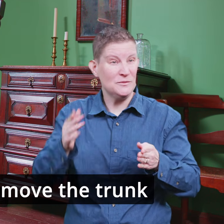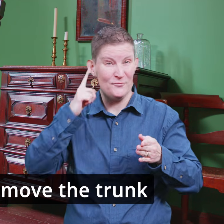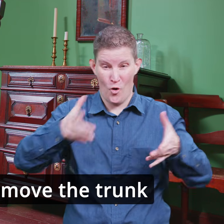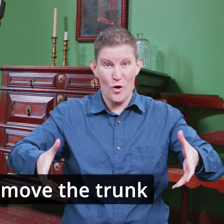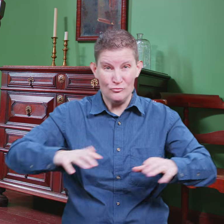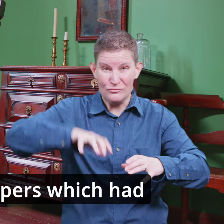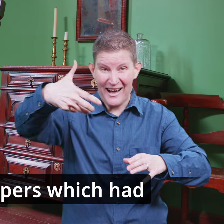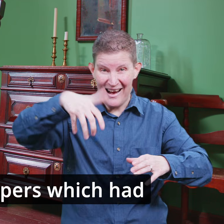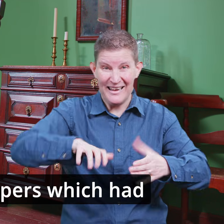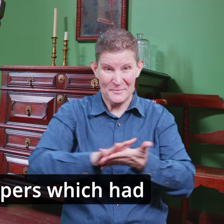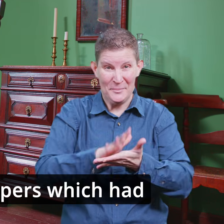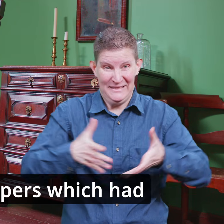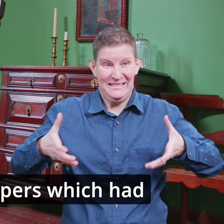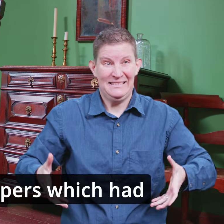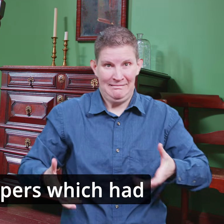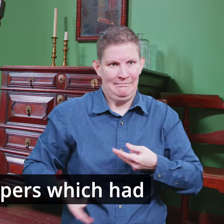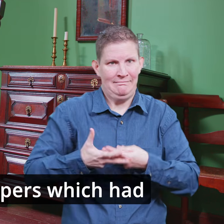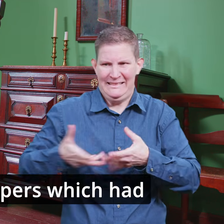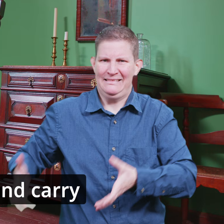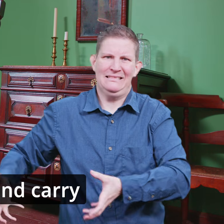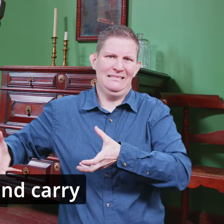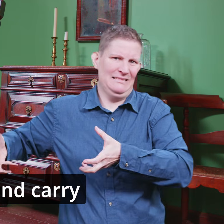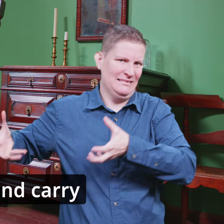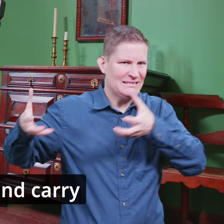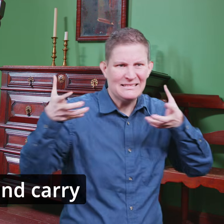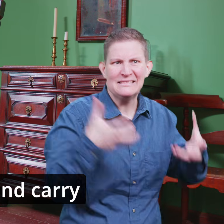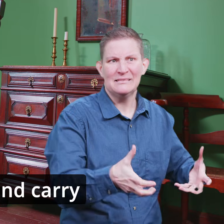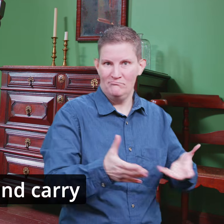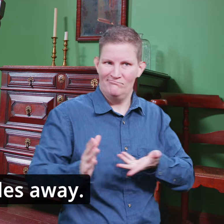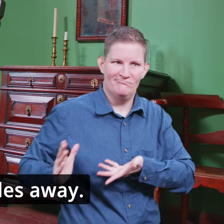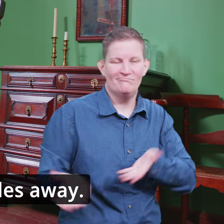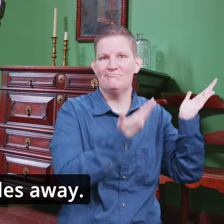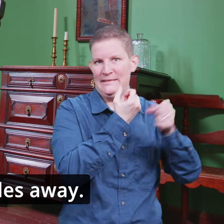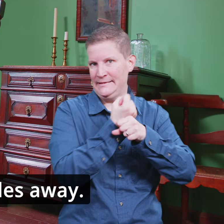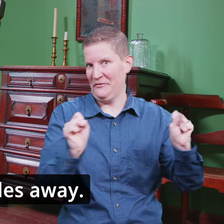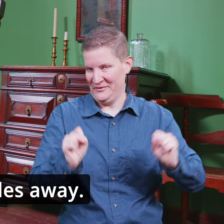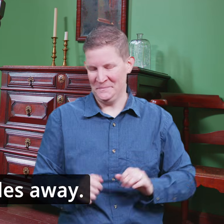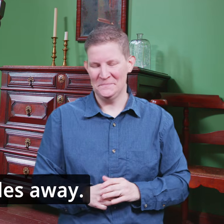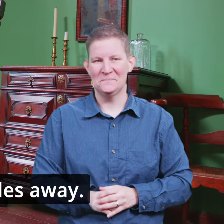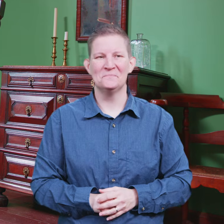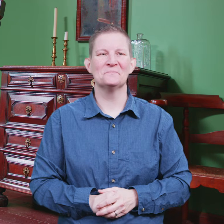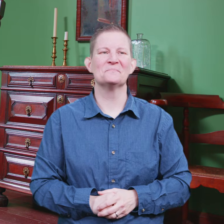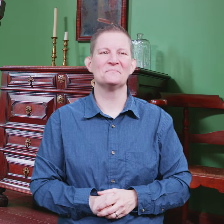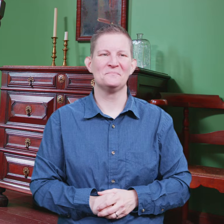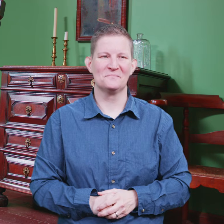helped remove the trunk of Hancock's important papers, which had been stored there, and carry it to safety some miles